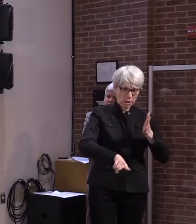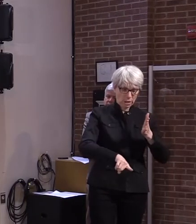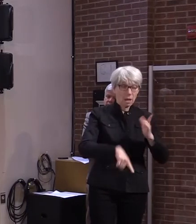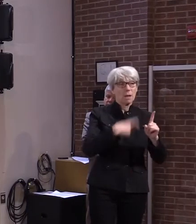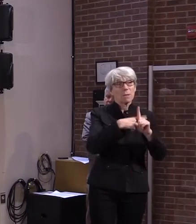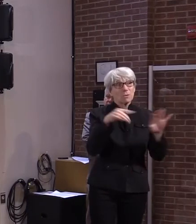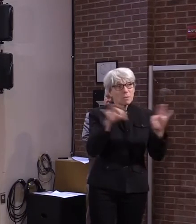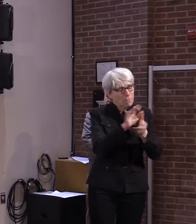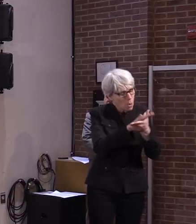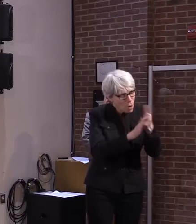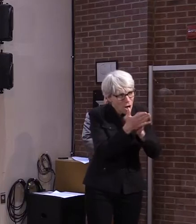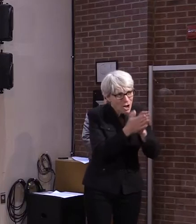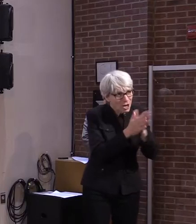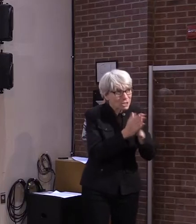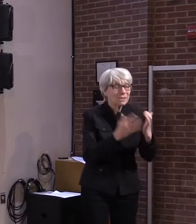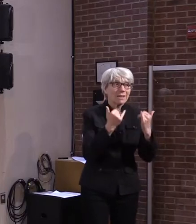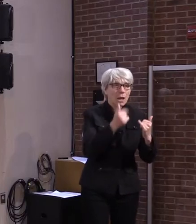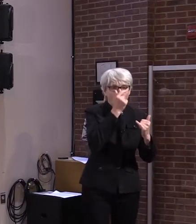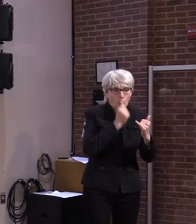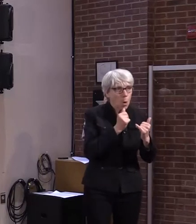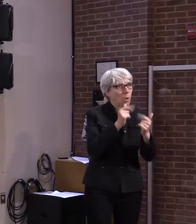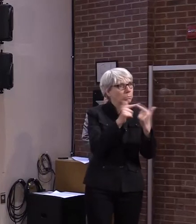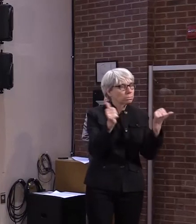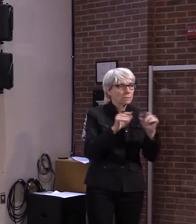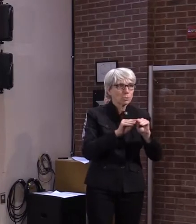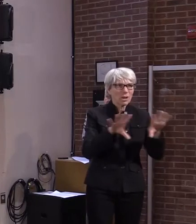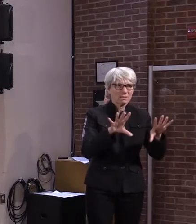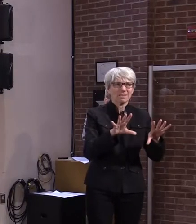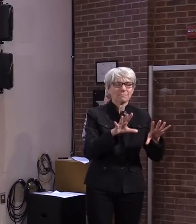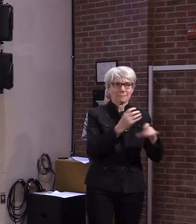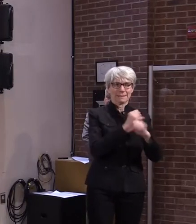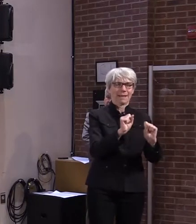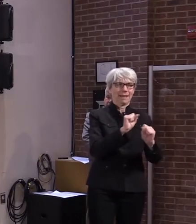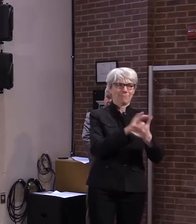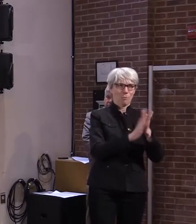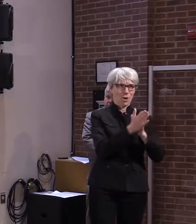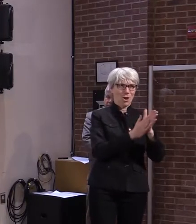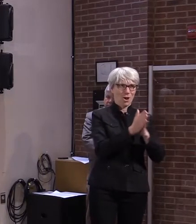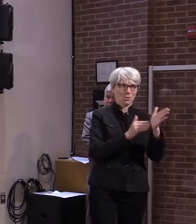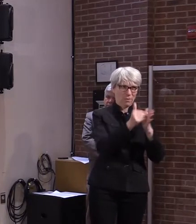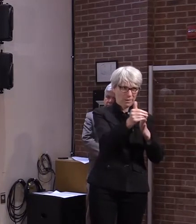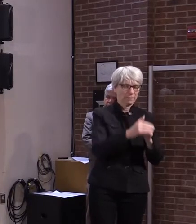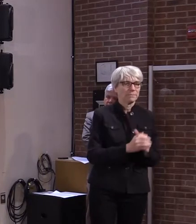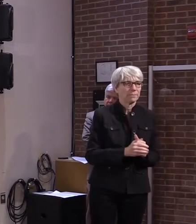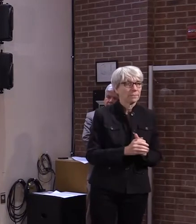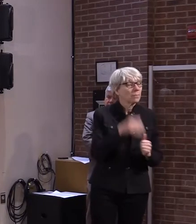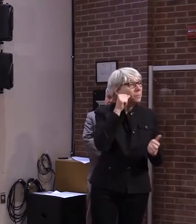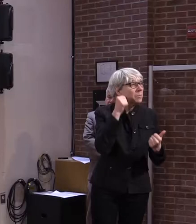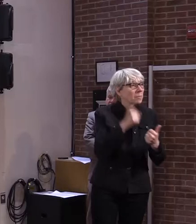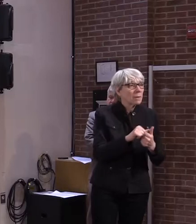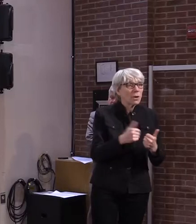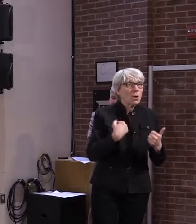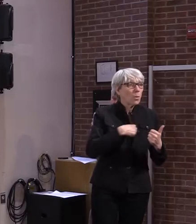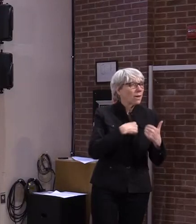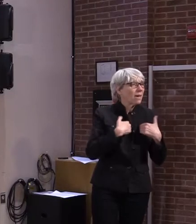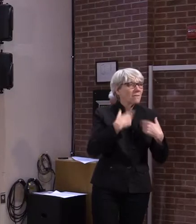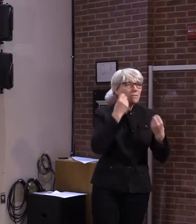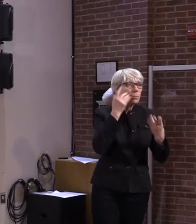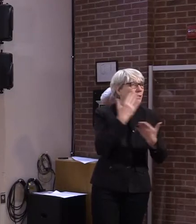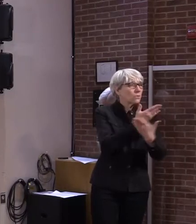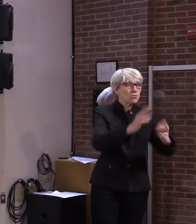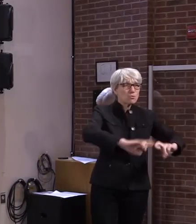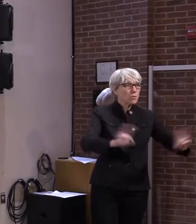spread. As I've said, the information about what to do is at your fingertips. You don't need to wait for us to say what to